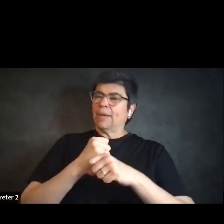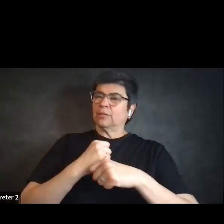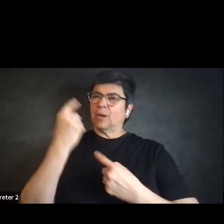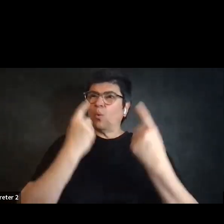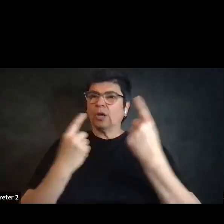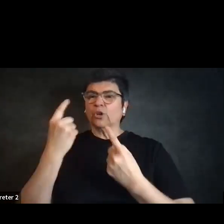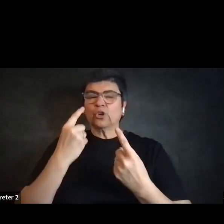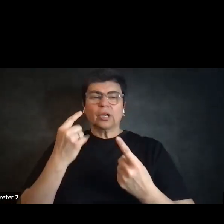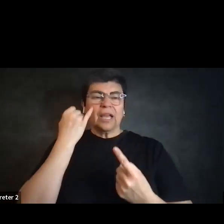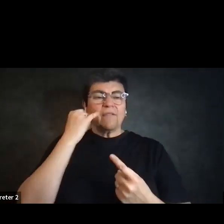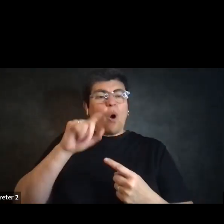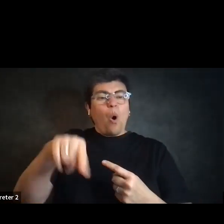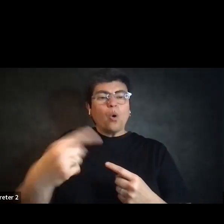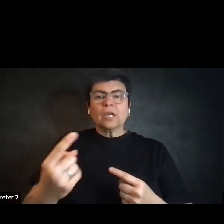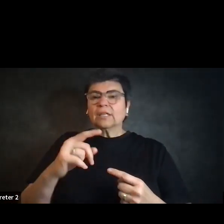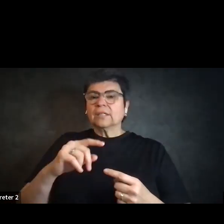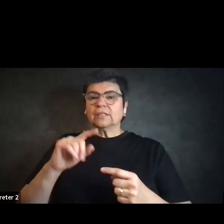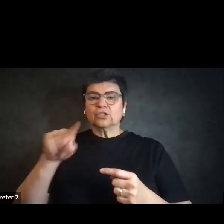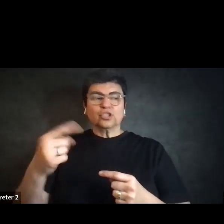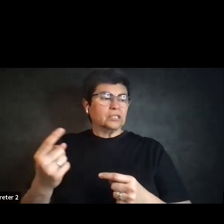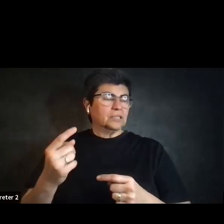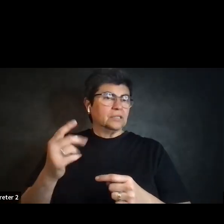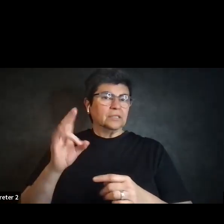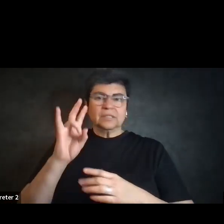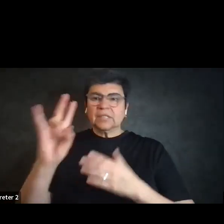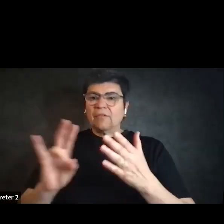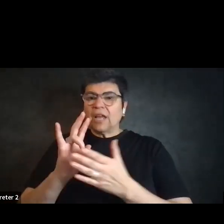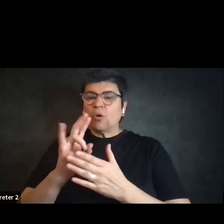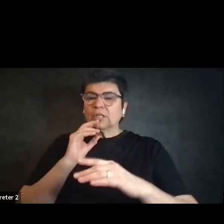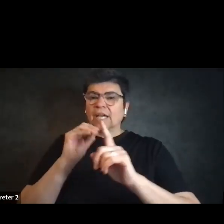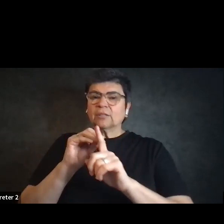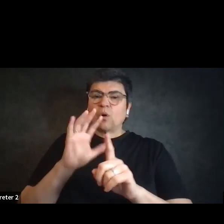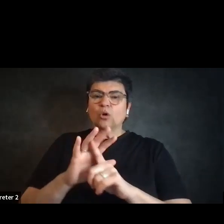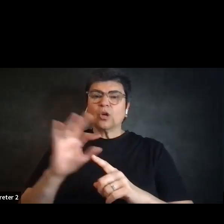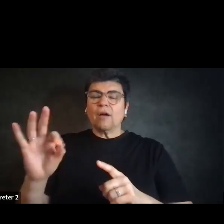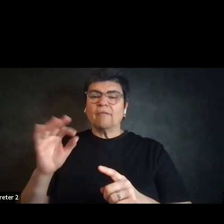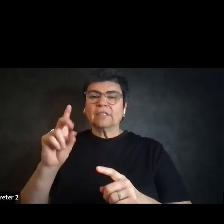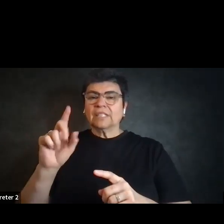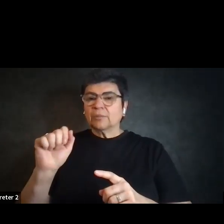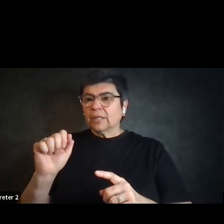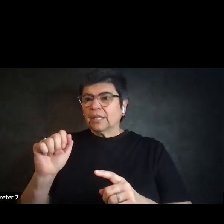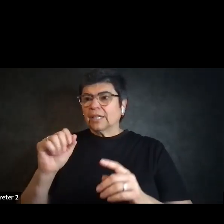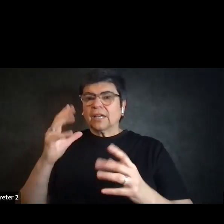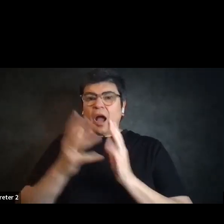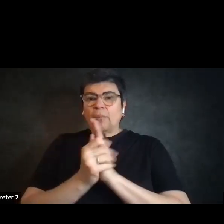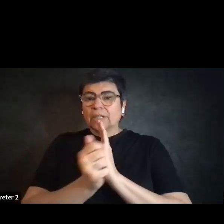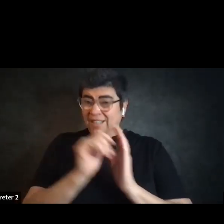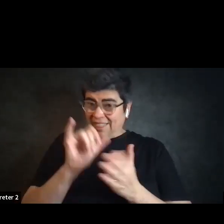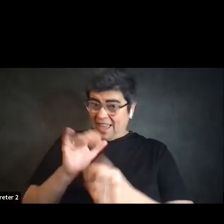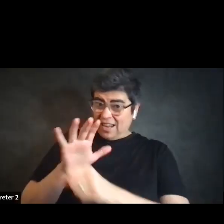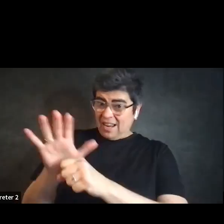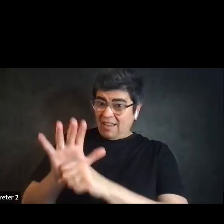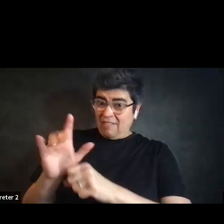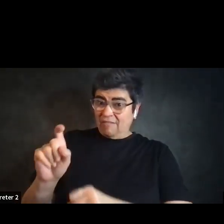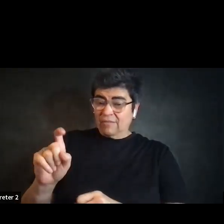whether only just 7 hours of exposure of disability competencies is appropriate. We